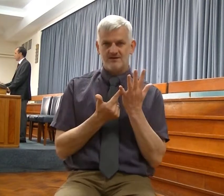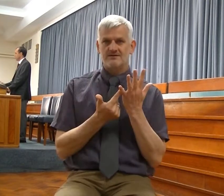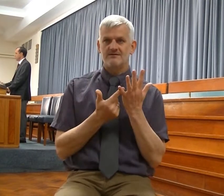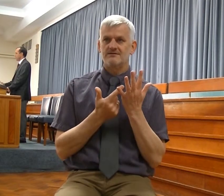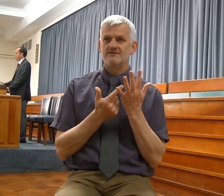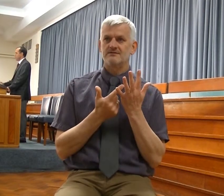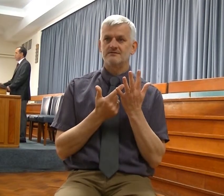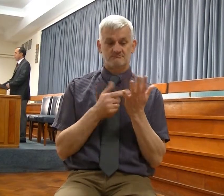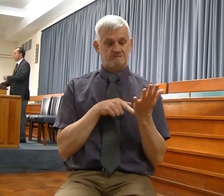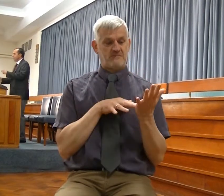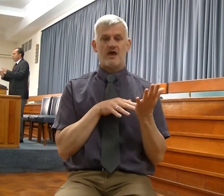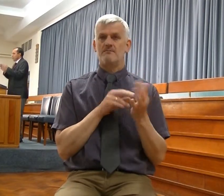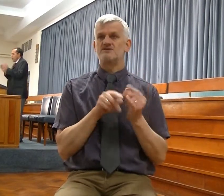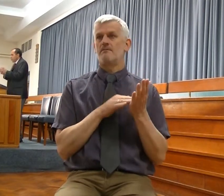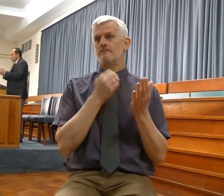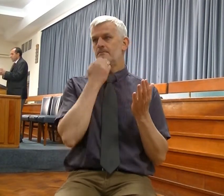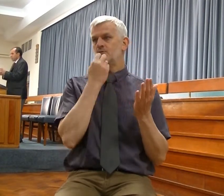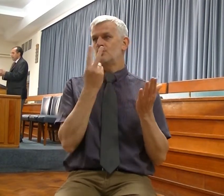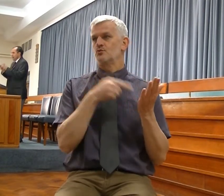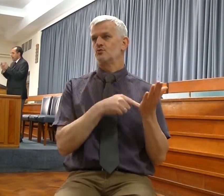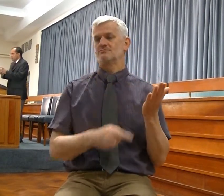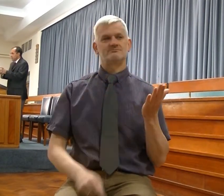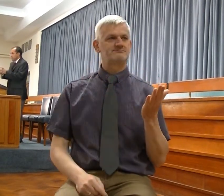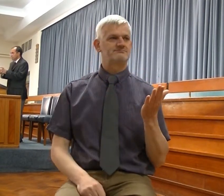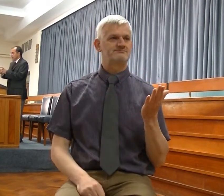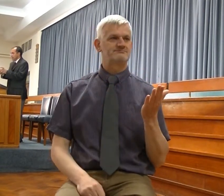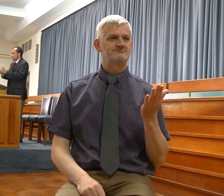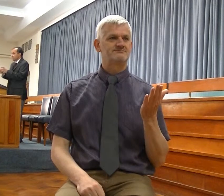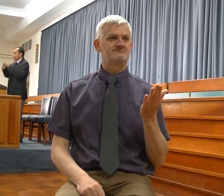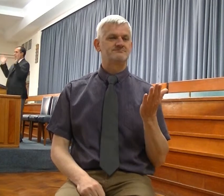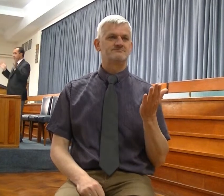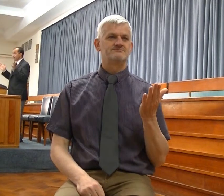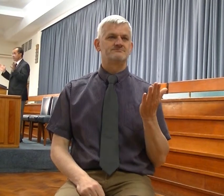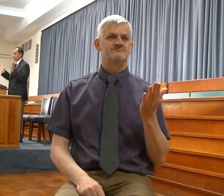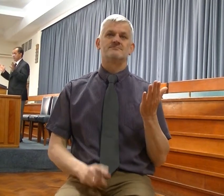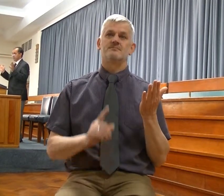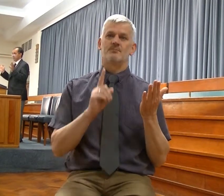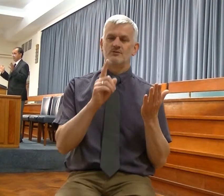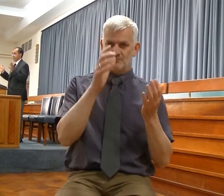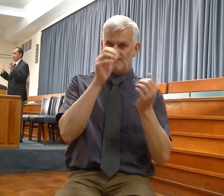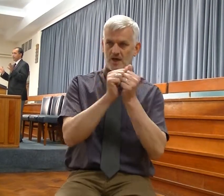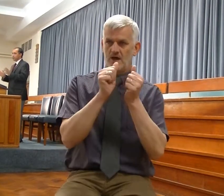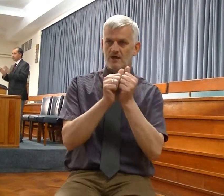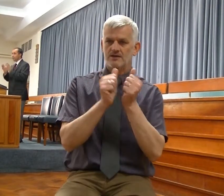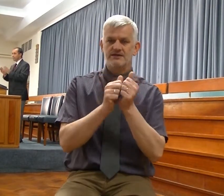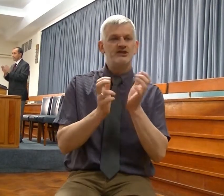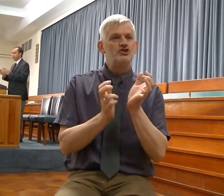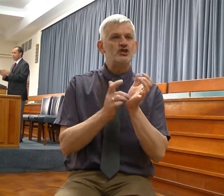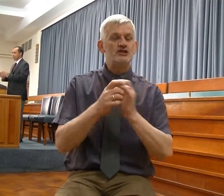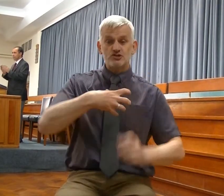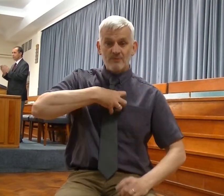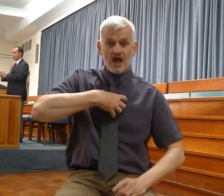in Psalm 22. But nothing happened as unexpected.